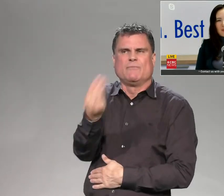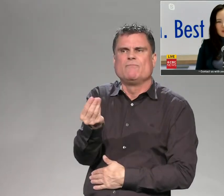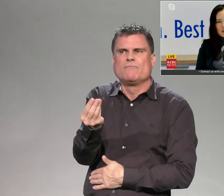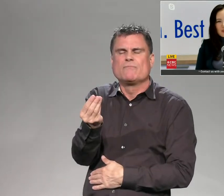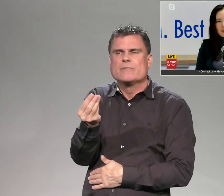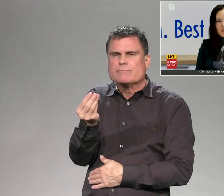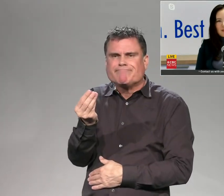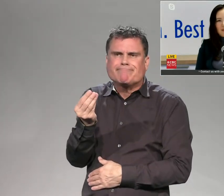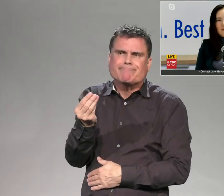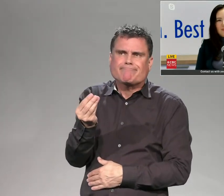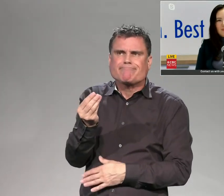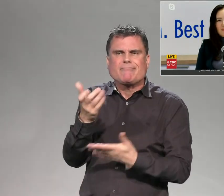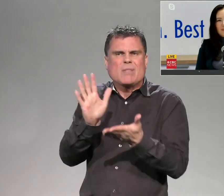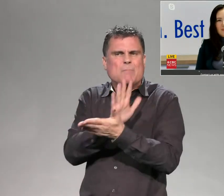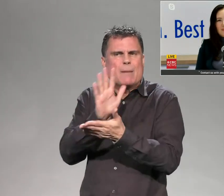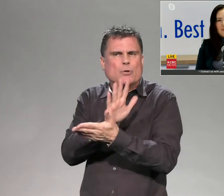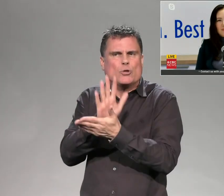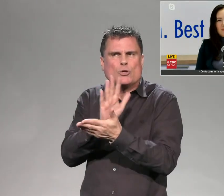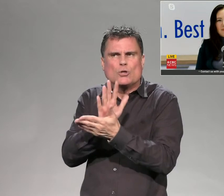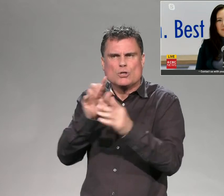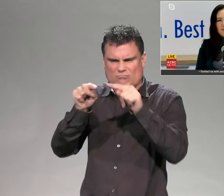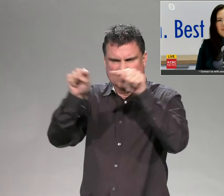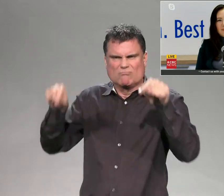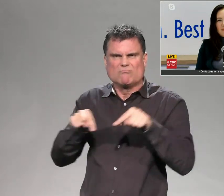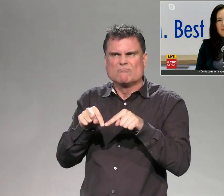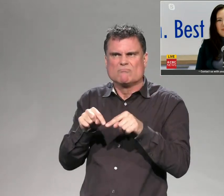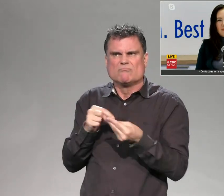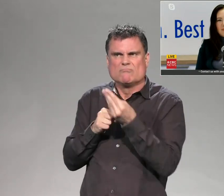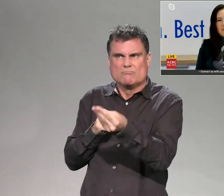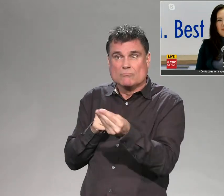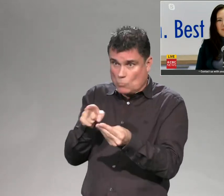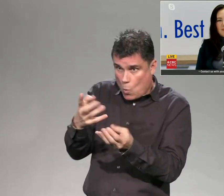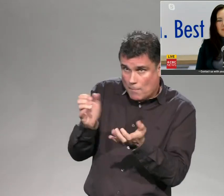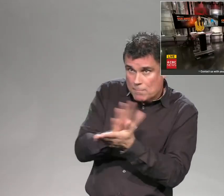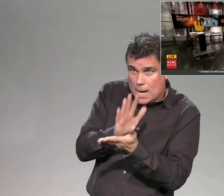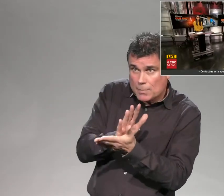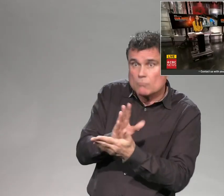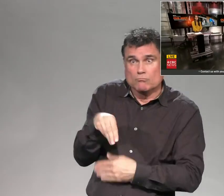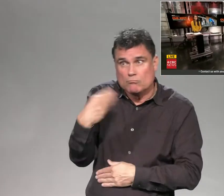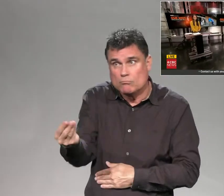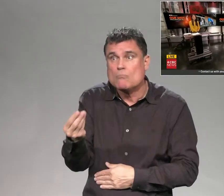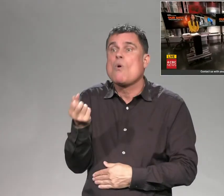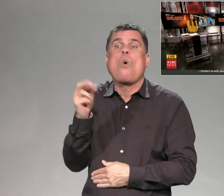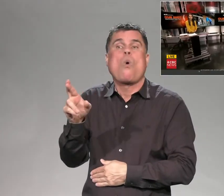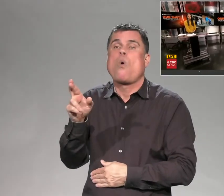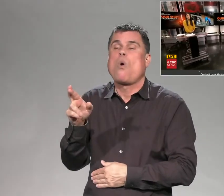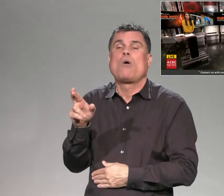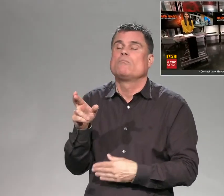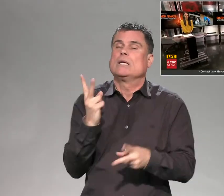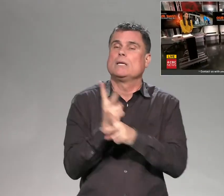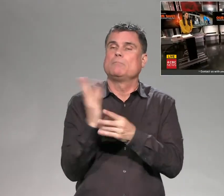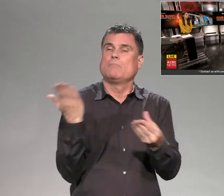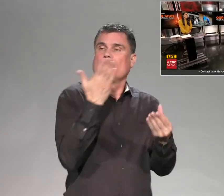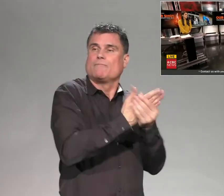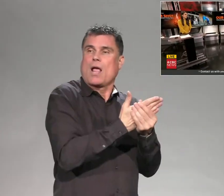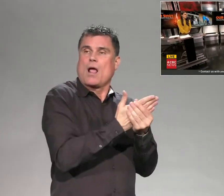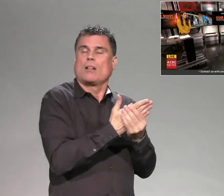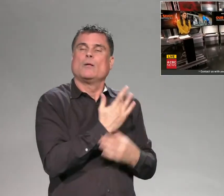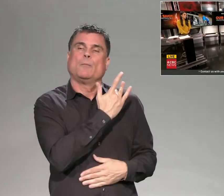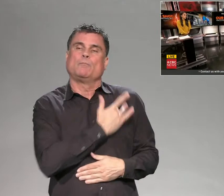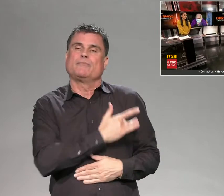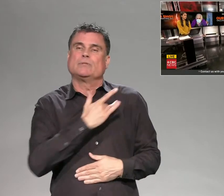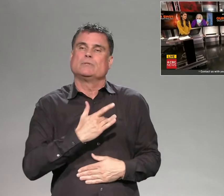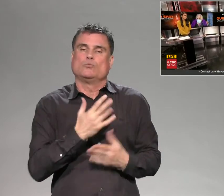at the provincial level. Dr. Lee, thank you. Right now, we are in phase 2 of the vaccination plan,